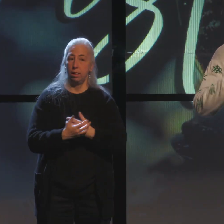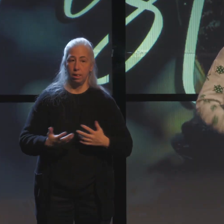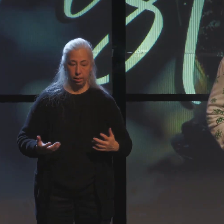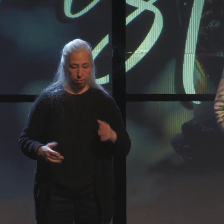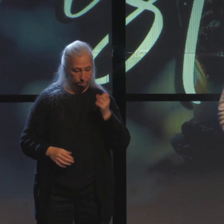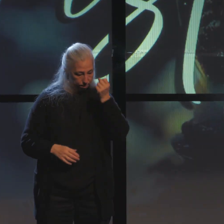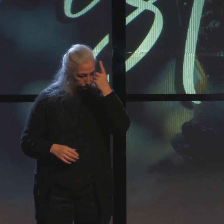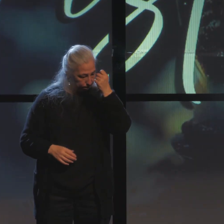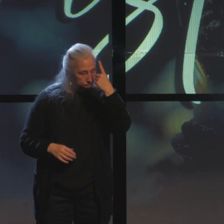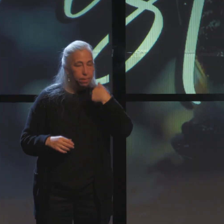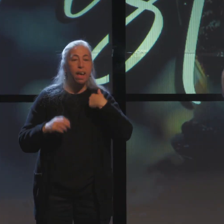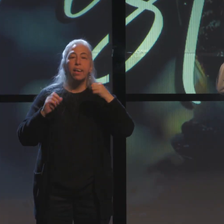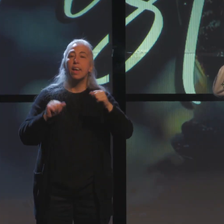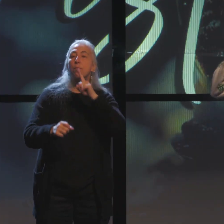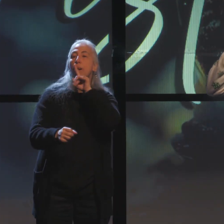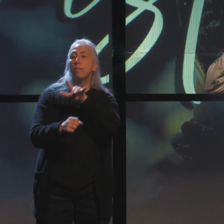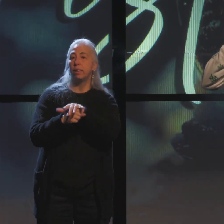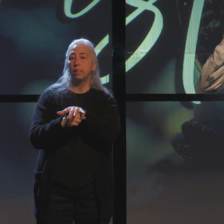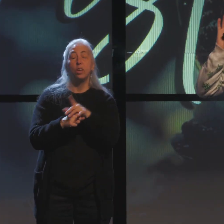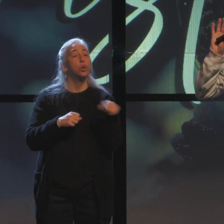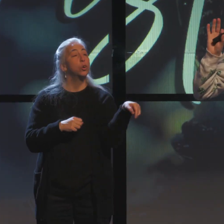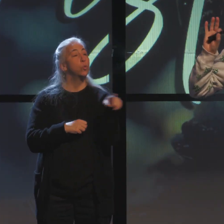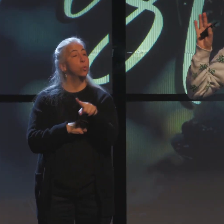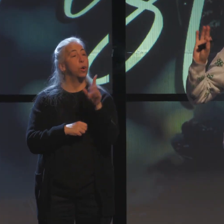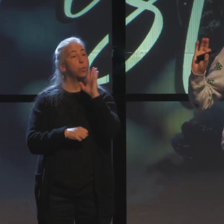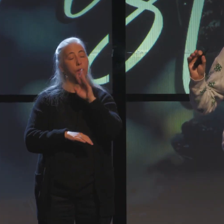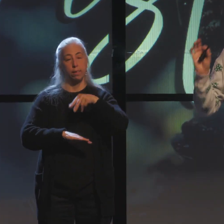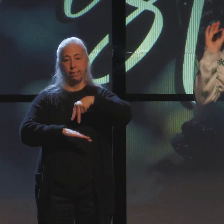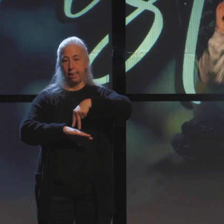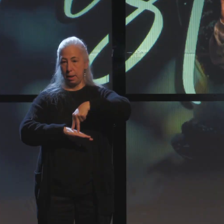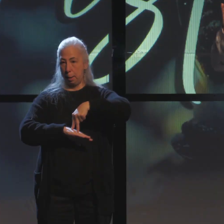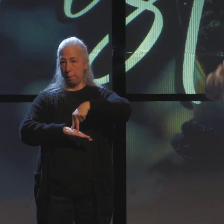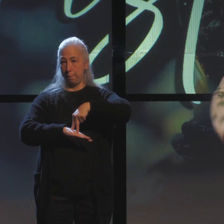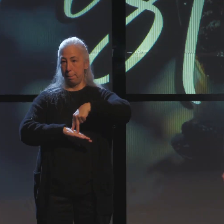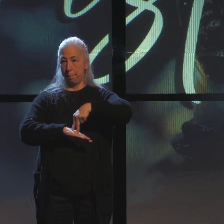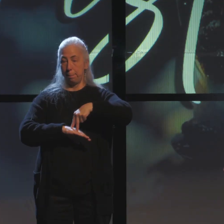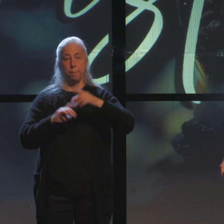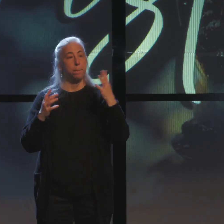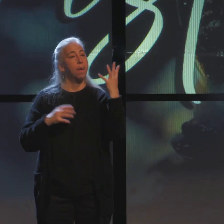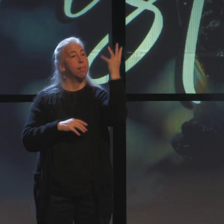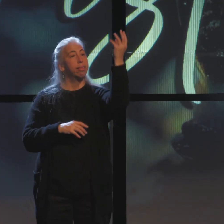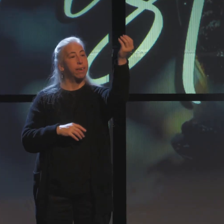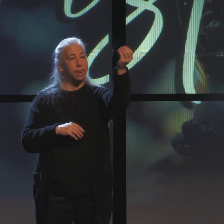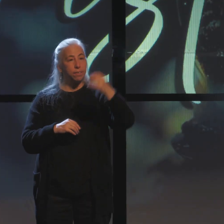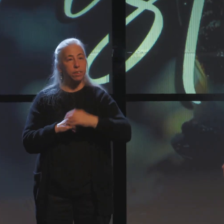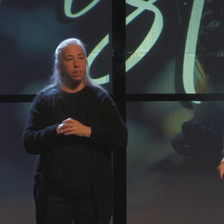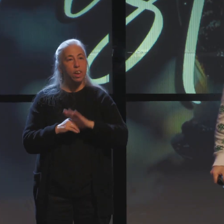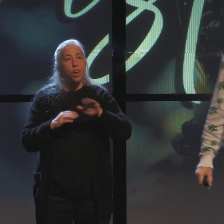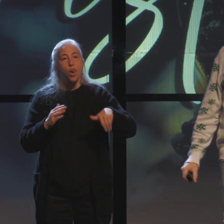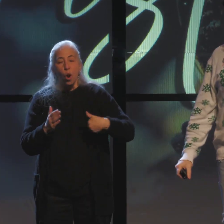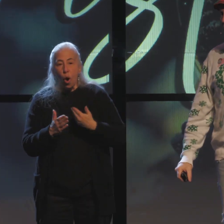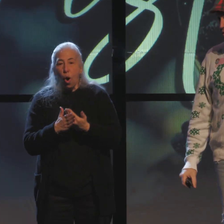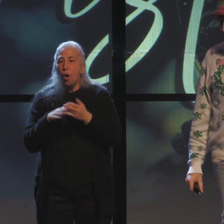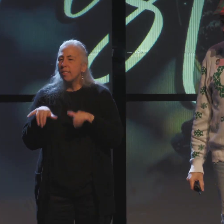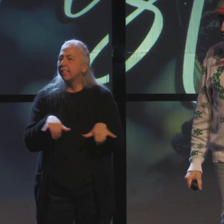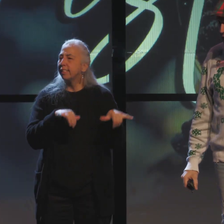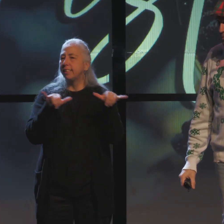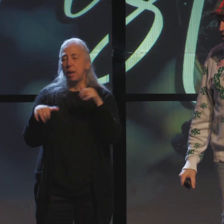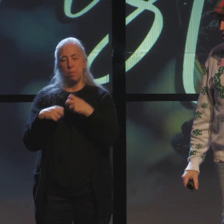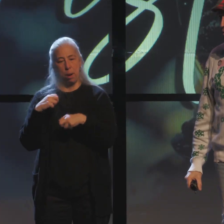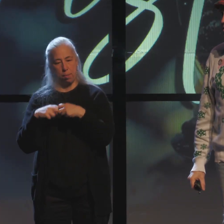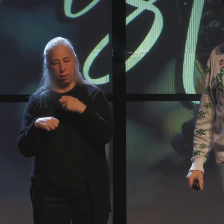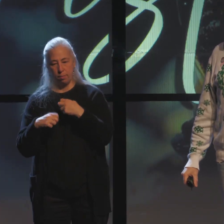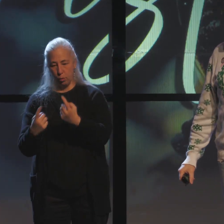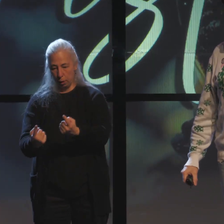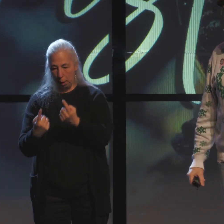right now. You are going to stand up here in a few minutes and you're going to walk out of this place, and all the same problems that you came